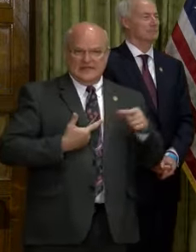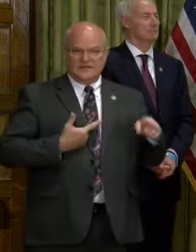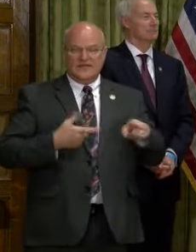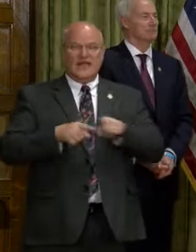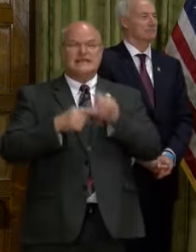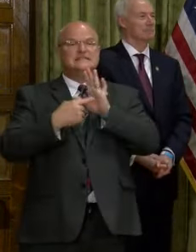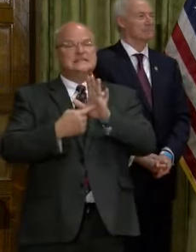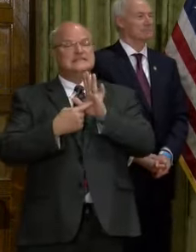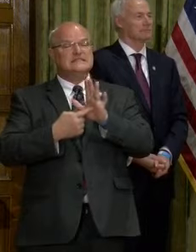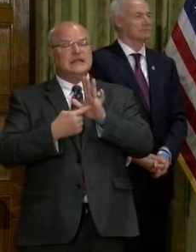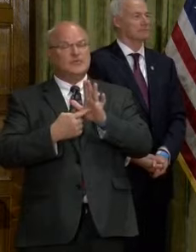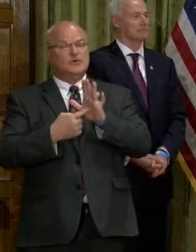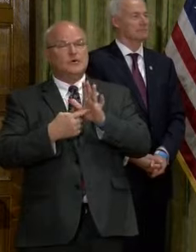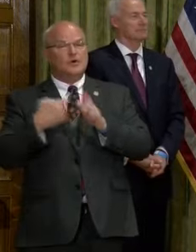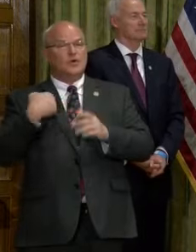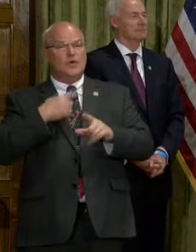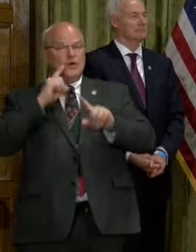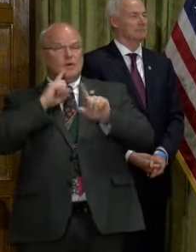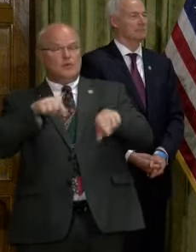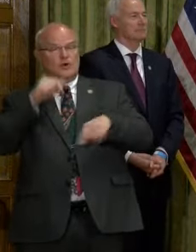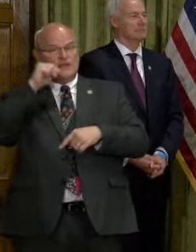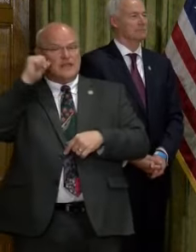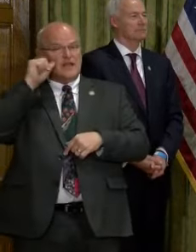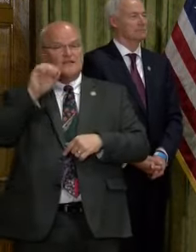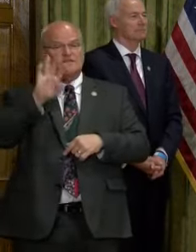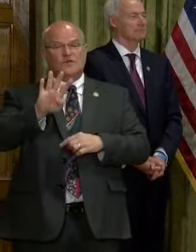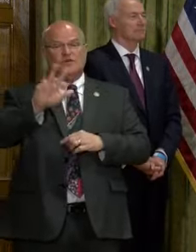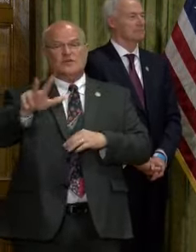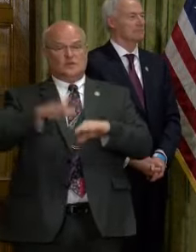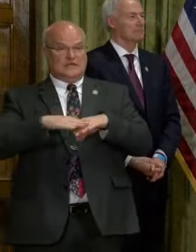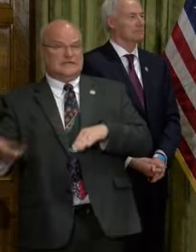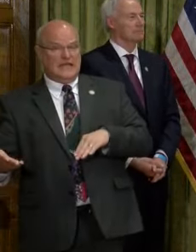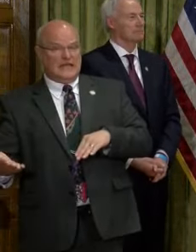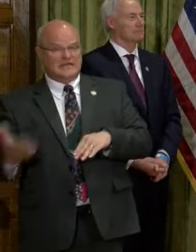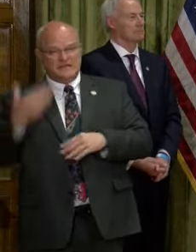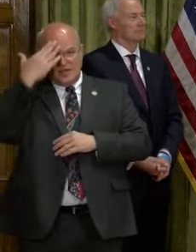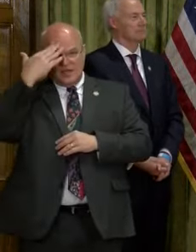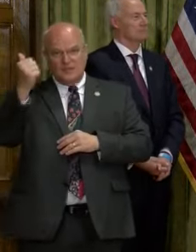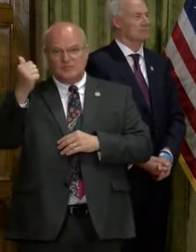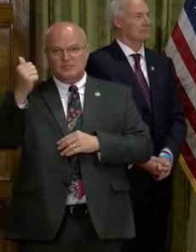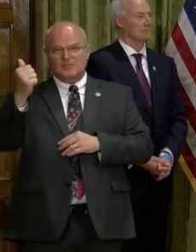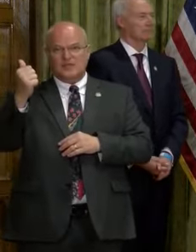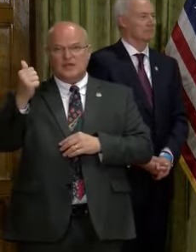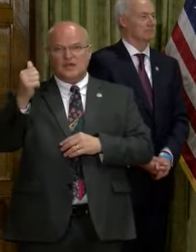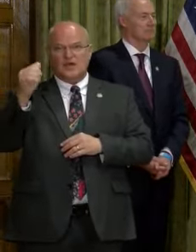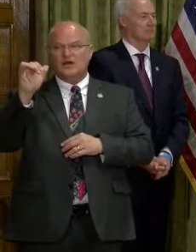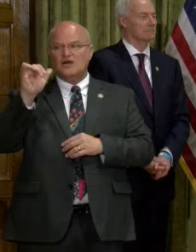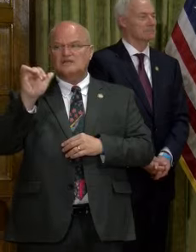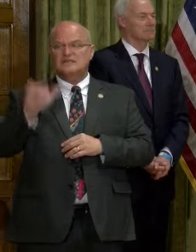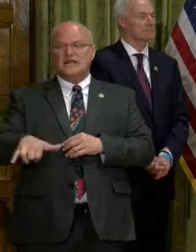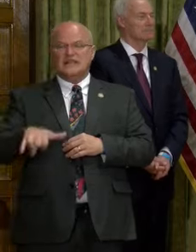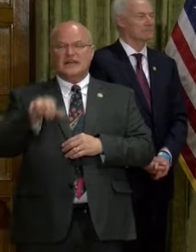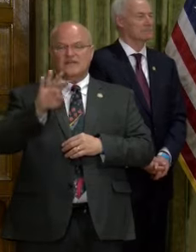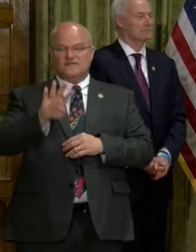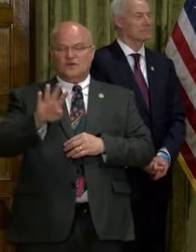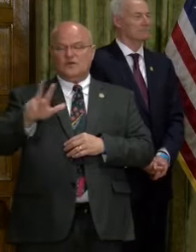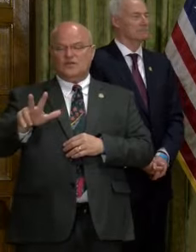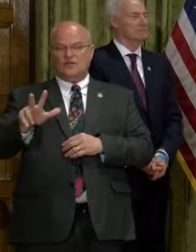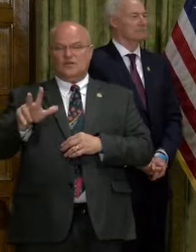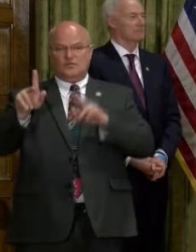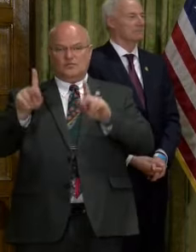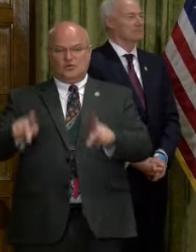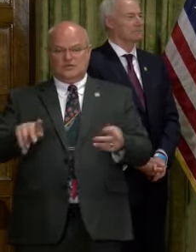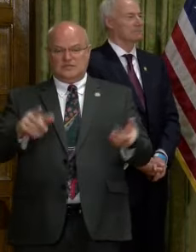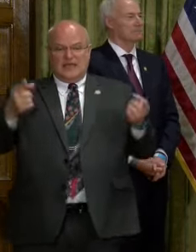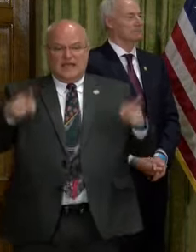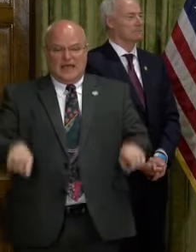As an example, we reported yesterday 43 deaths because that 43rd death had